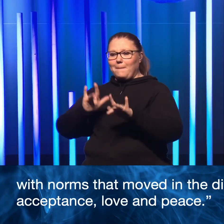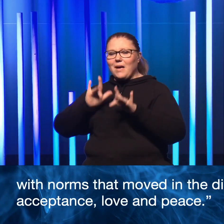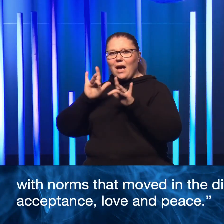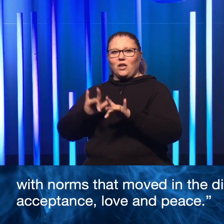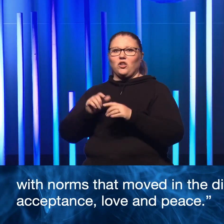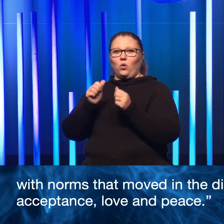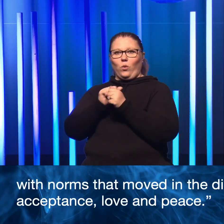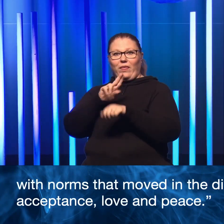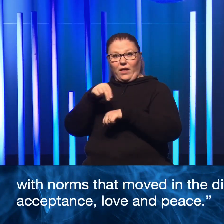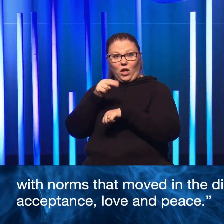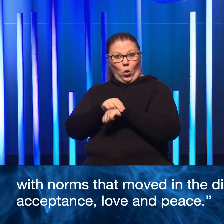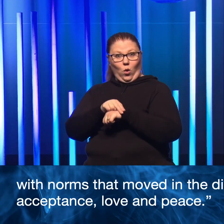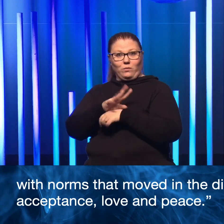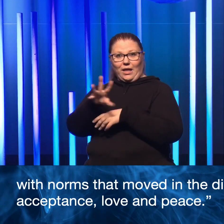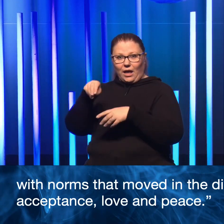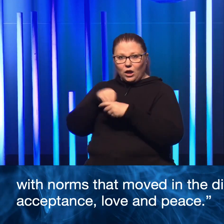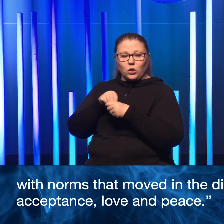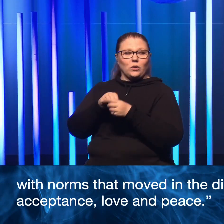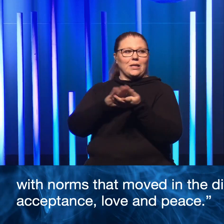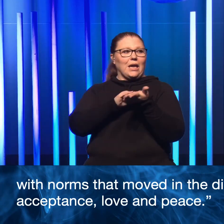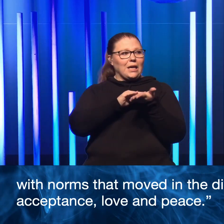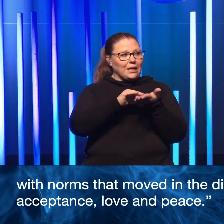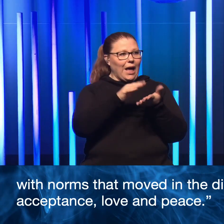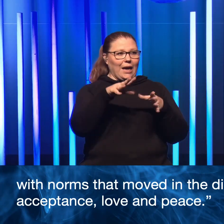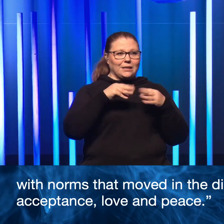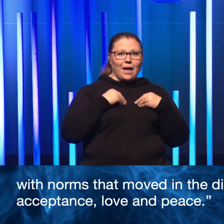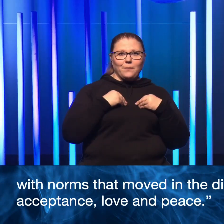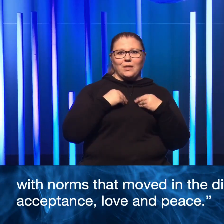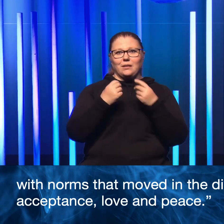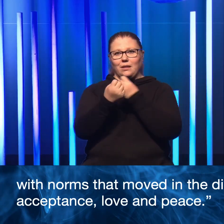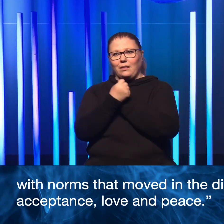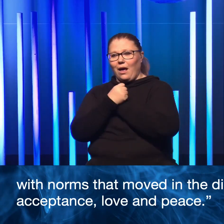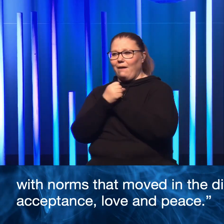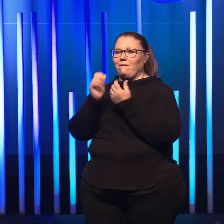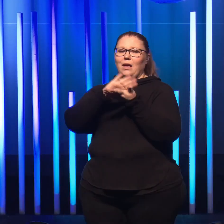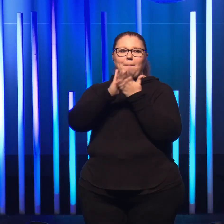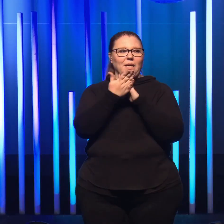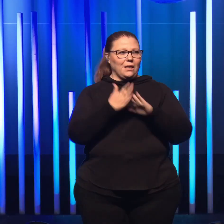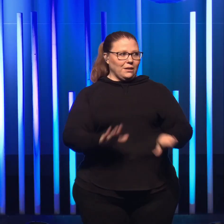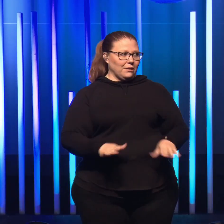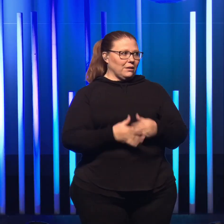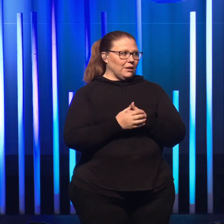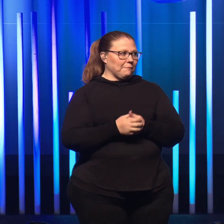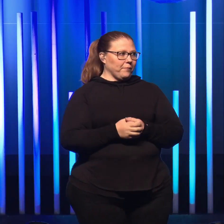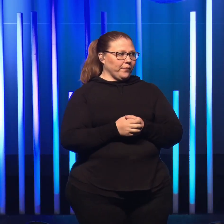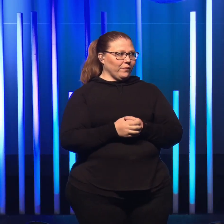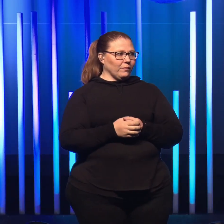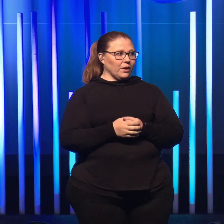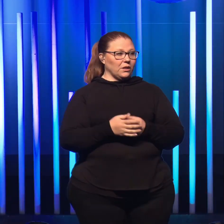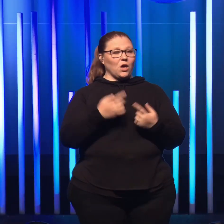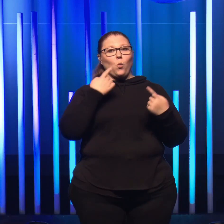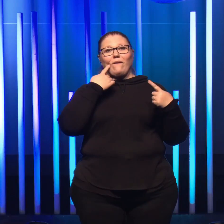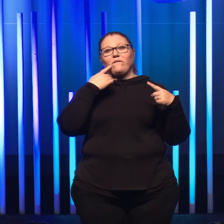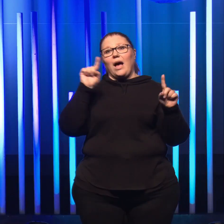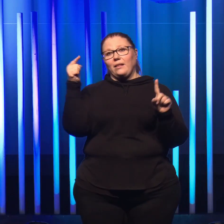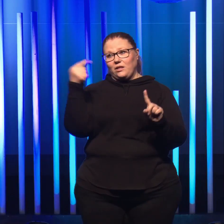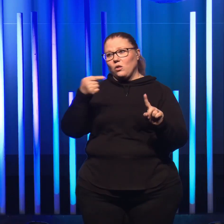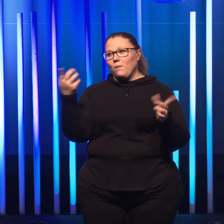that moved in the direction of inclusiveness, acceptance, love, and peace. So we're finally to the point.